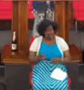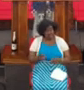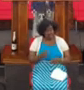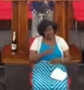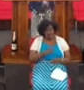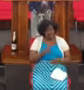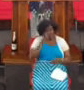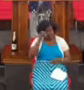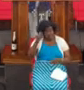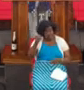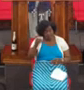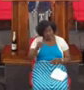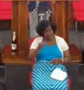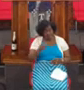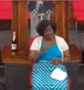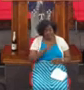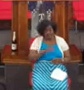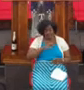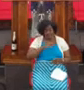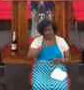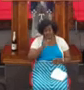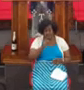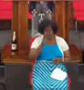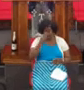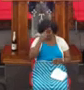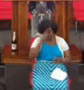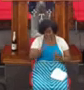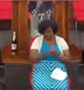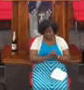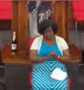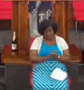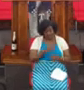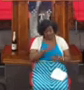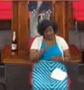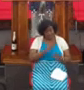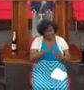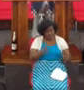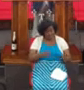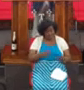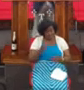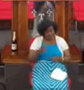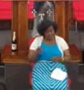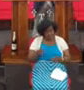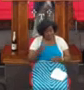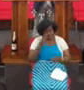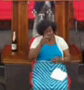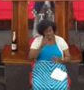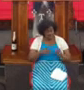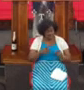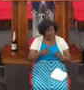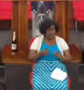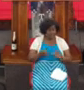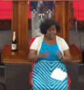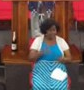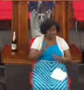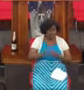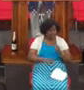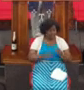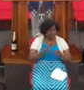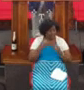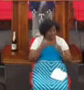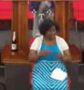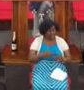my opinion, I believe, and I don't have to be right, but at no point in history have I seen people die so fast. And